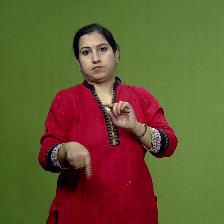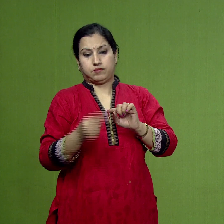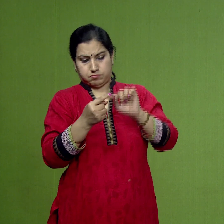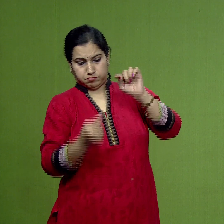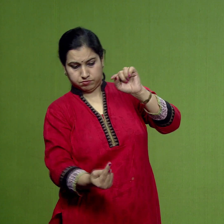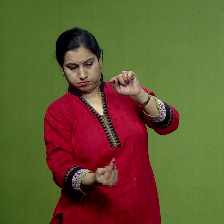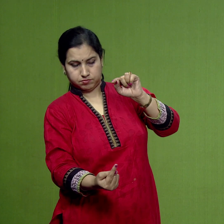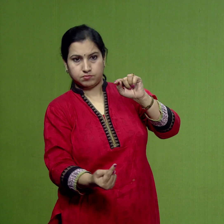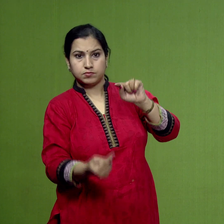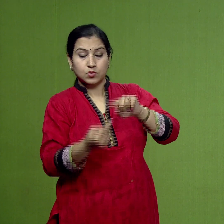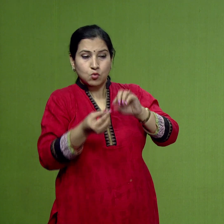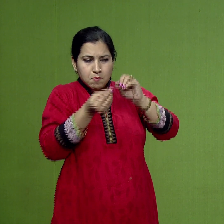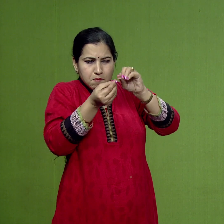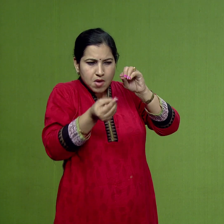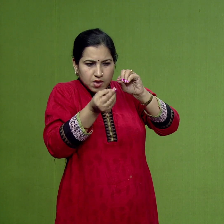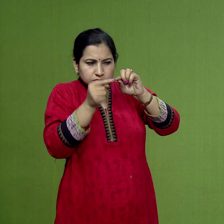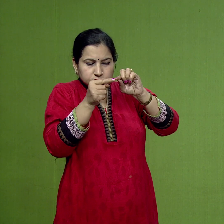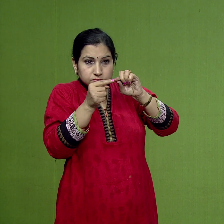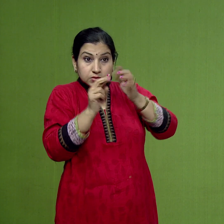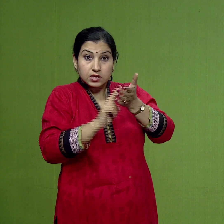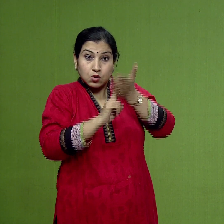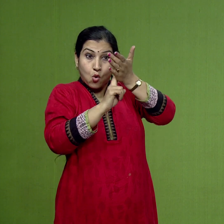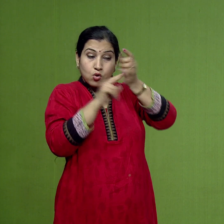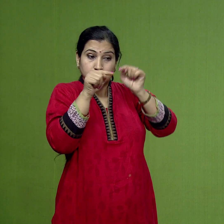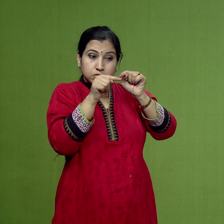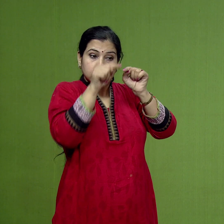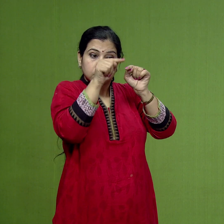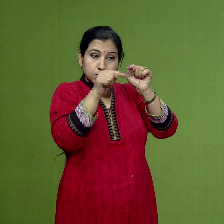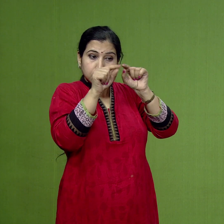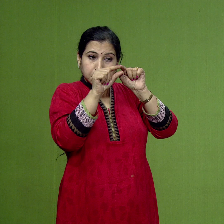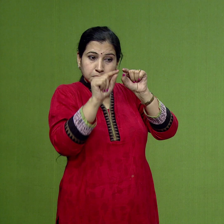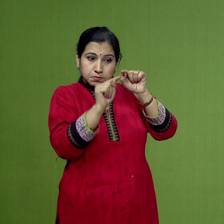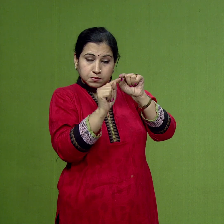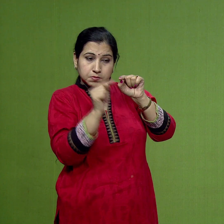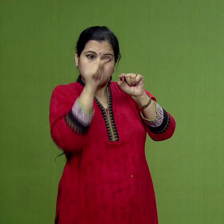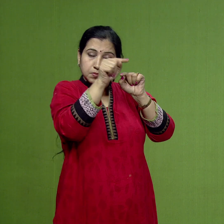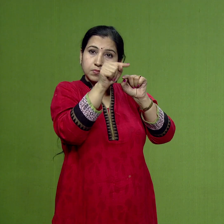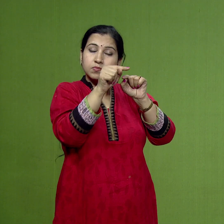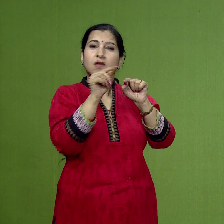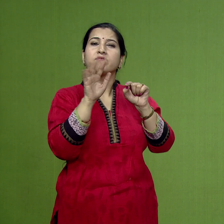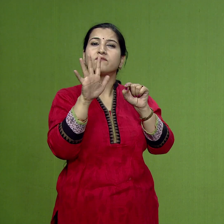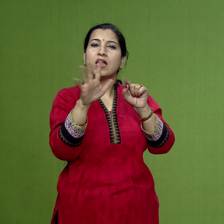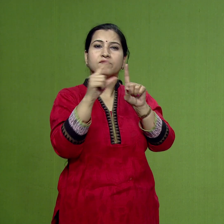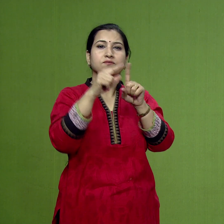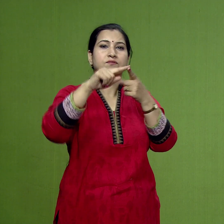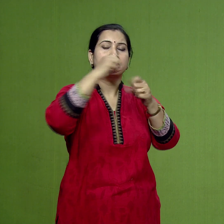So the nearest latitude north of equator will be 5 degrees north latitude, while the farthest will